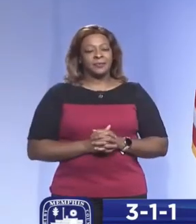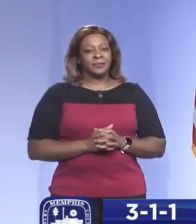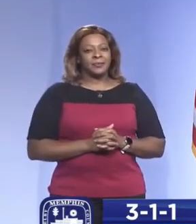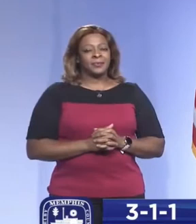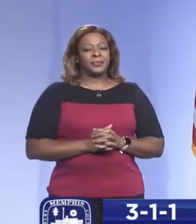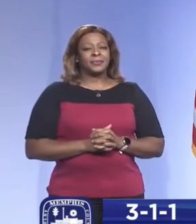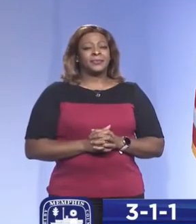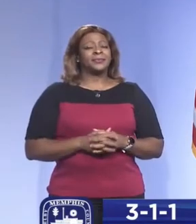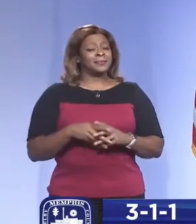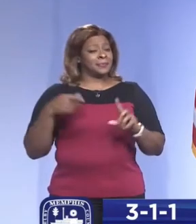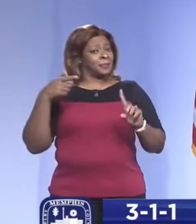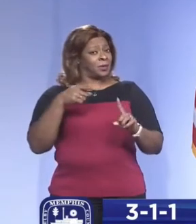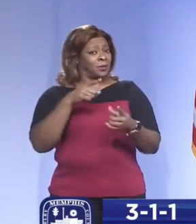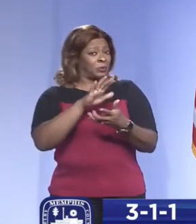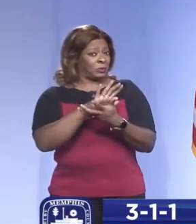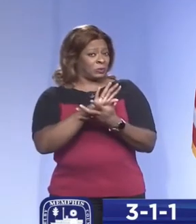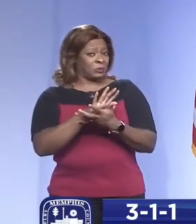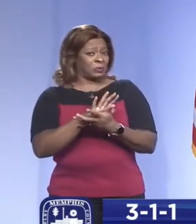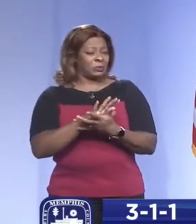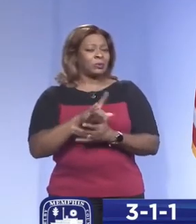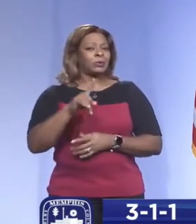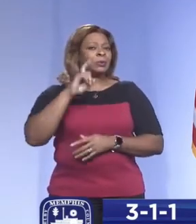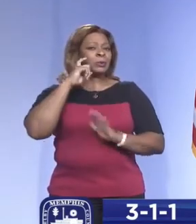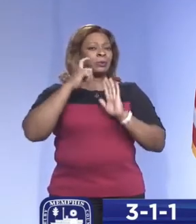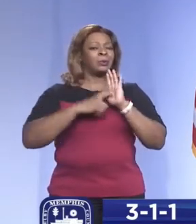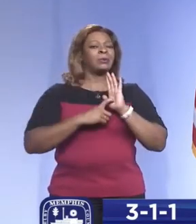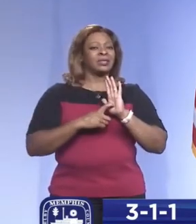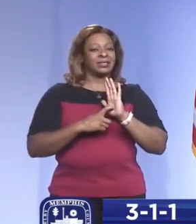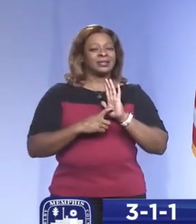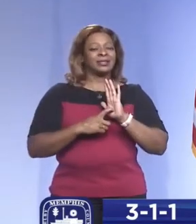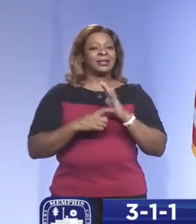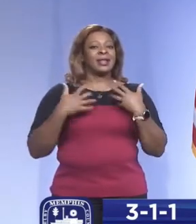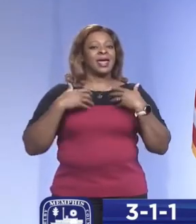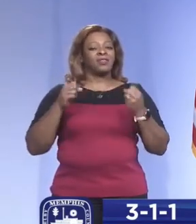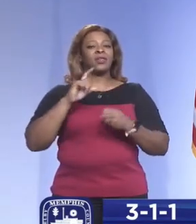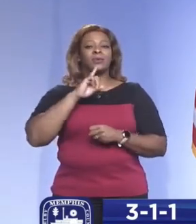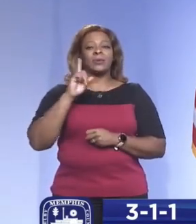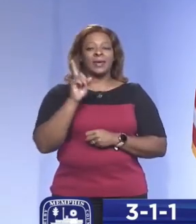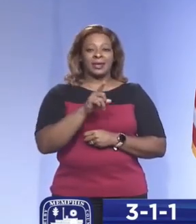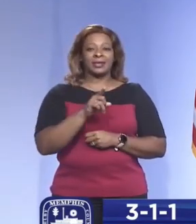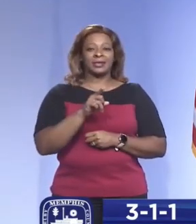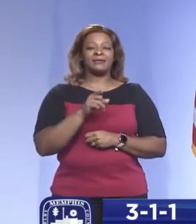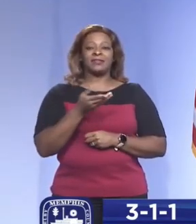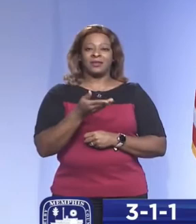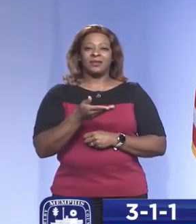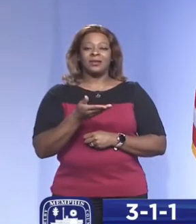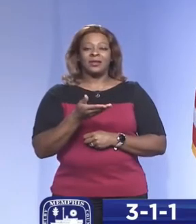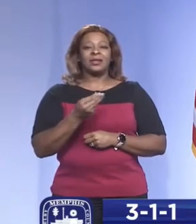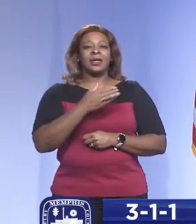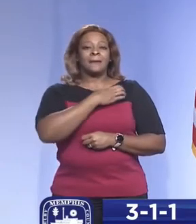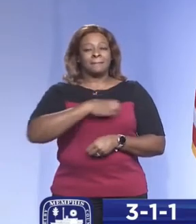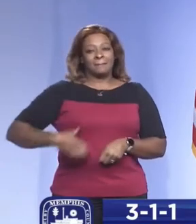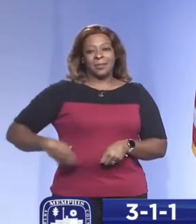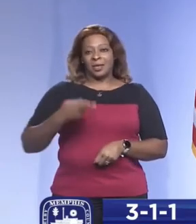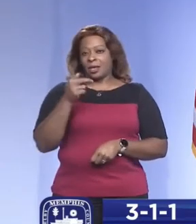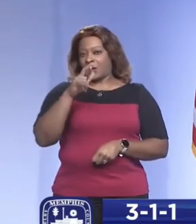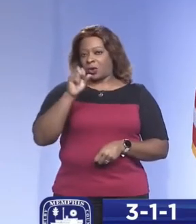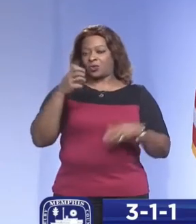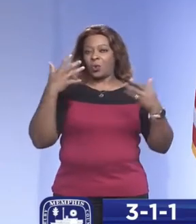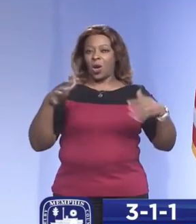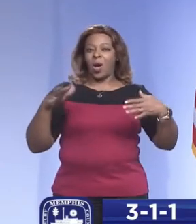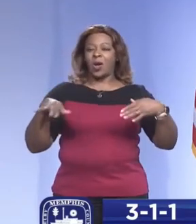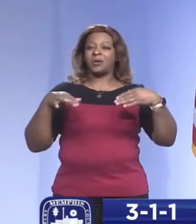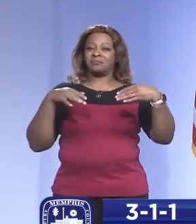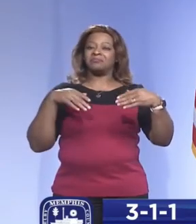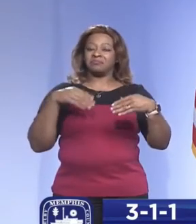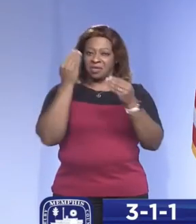Speaking of schools, there's also, you notice in the Health Directive, and Mayor Harris has already